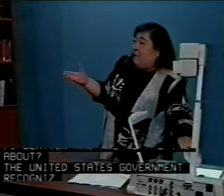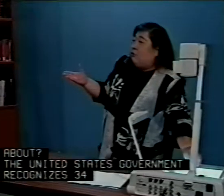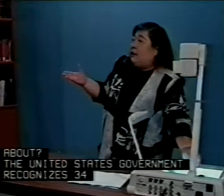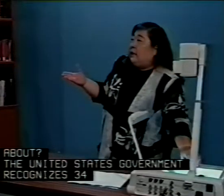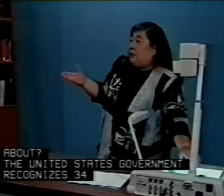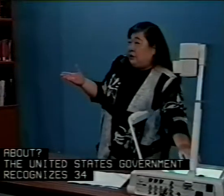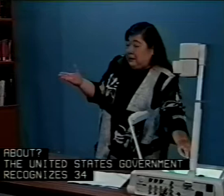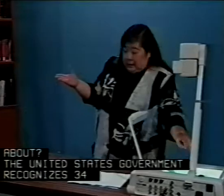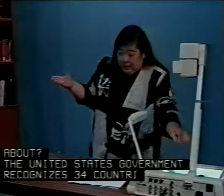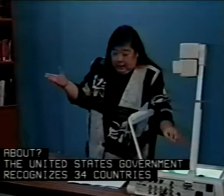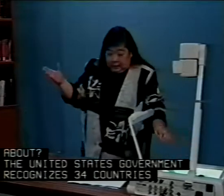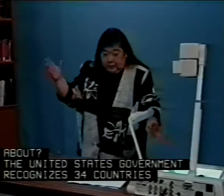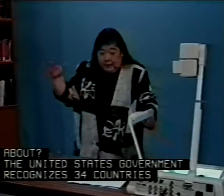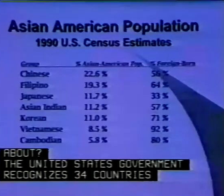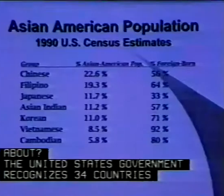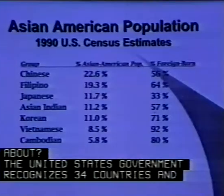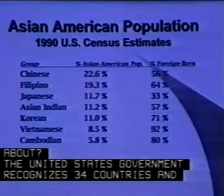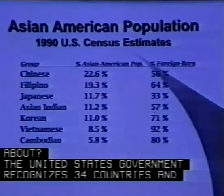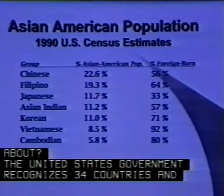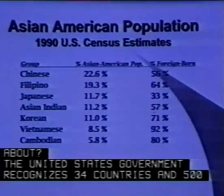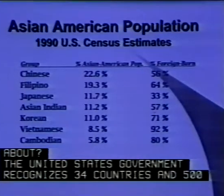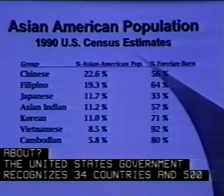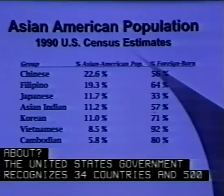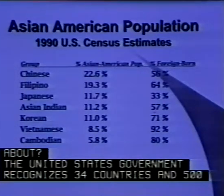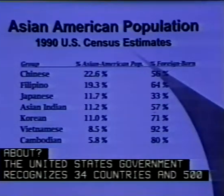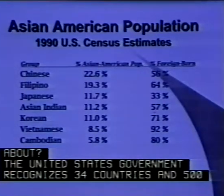500 languages as being part of Asia.